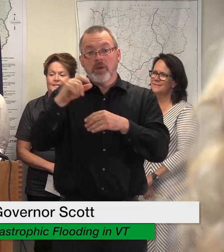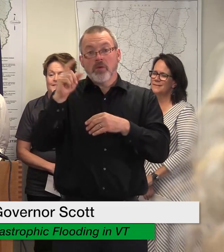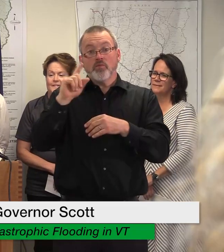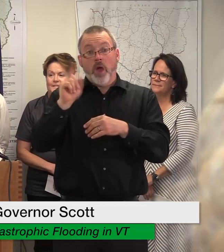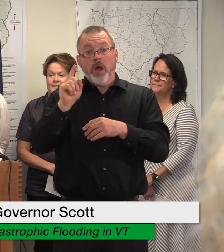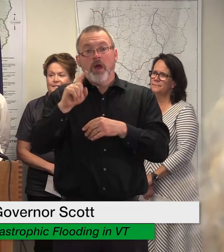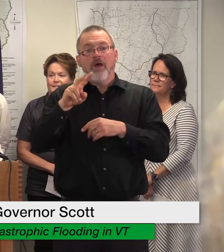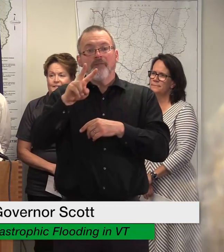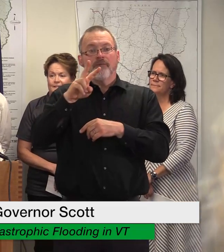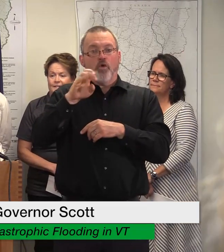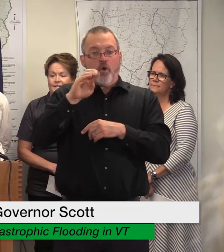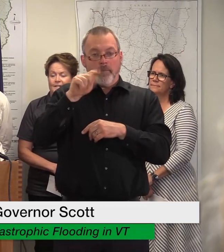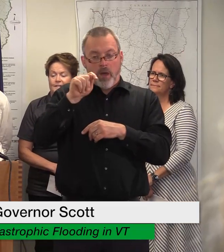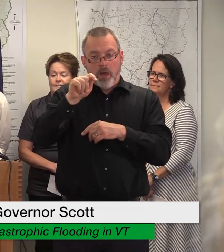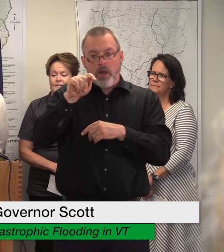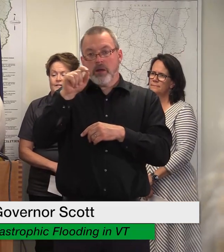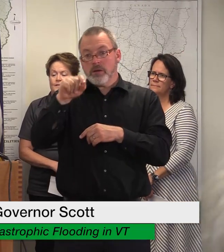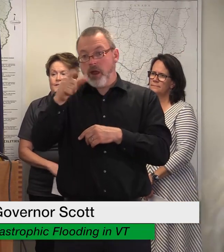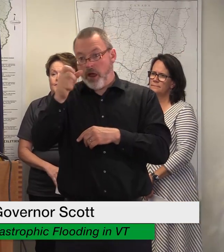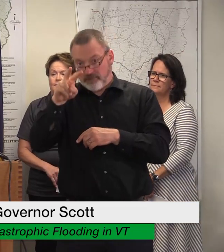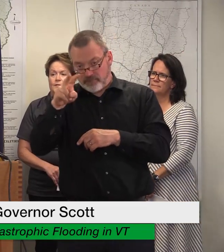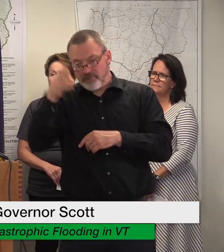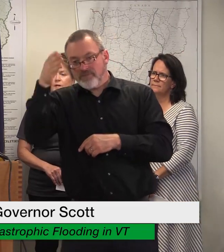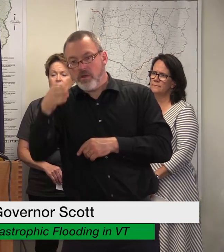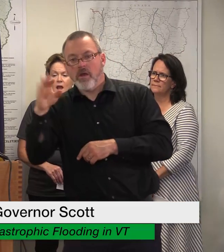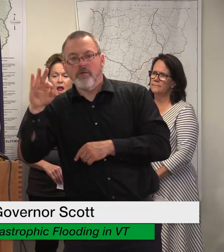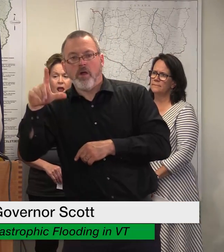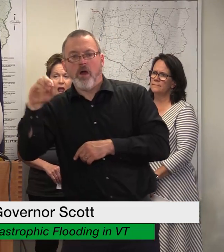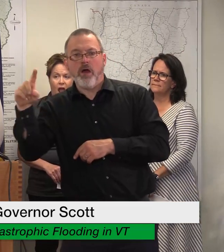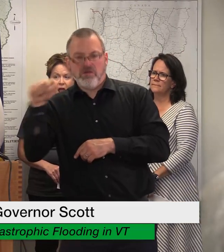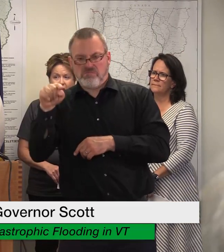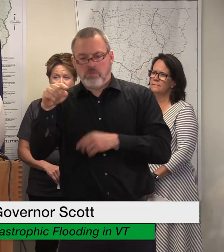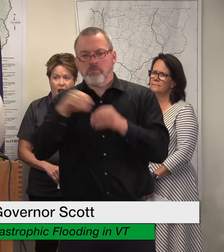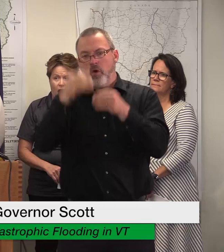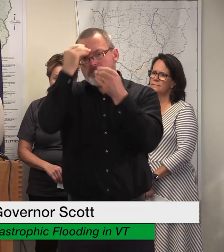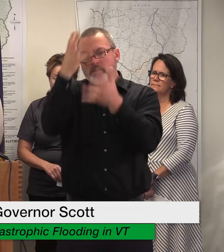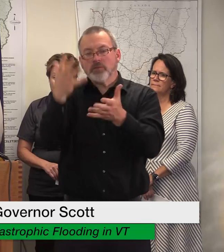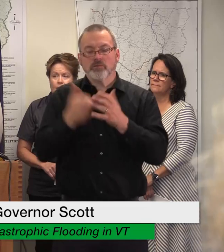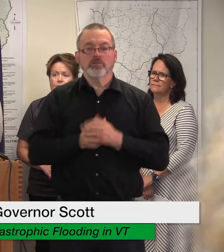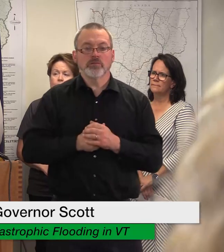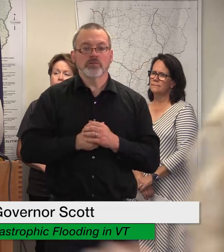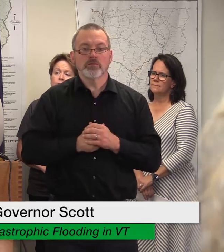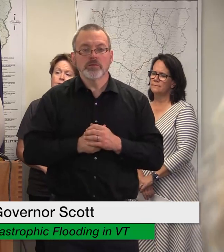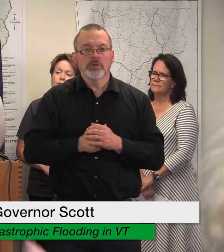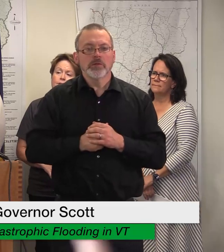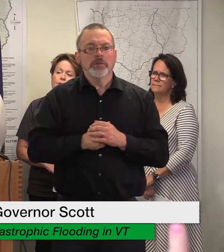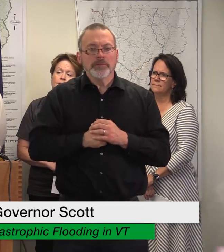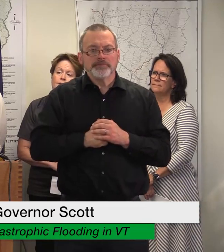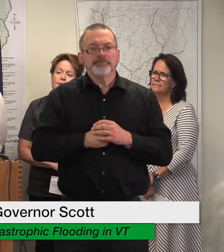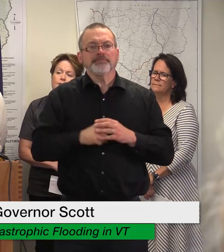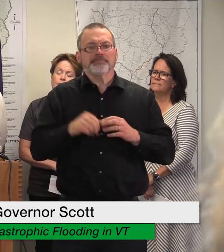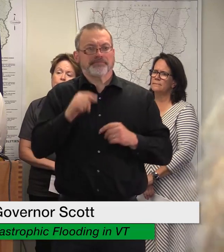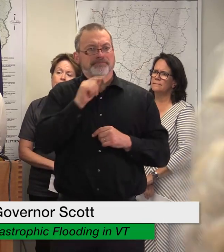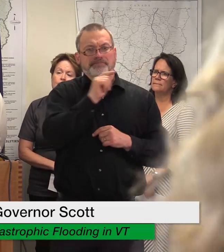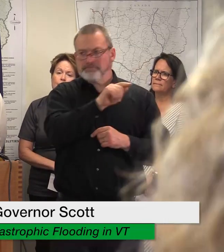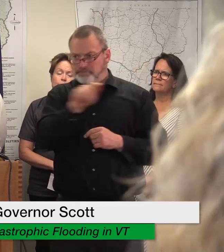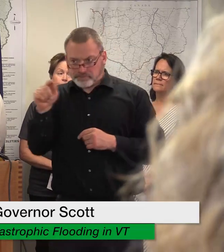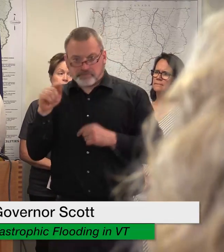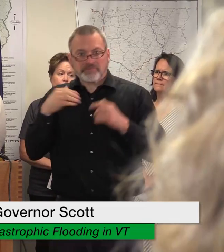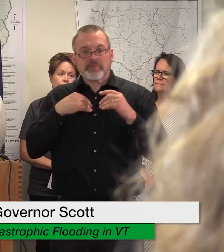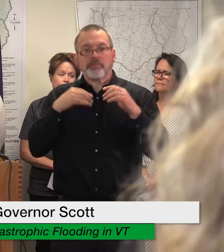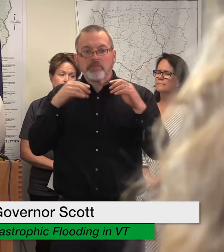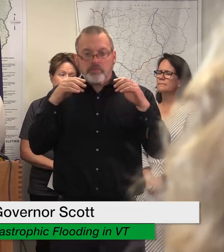vermont.gov/flood, the Department of Housing and Community Development website, and partners that work in mobile home communities such as the Mobile Home